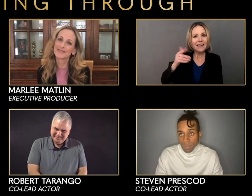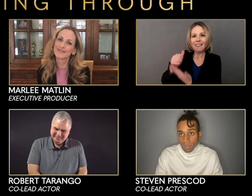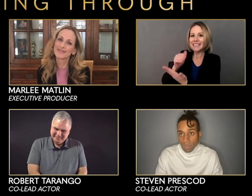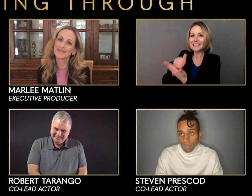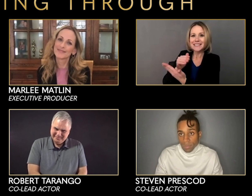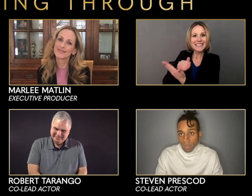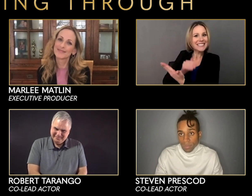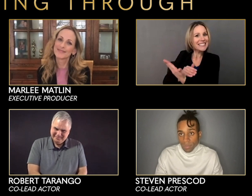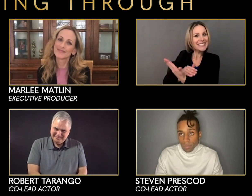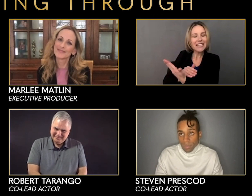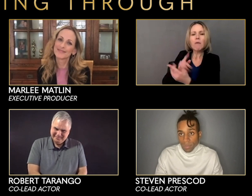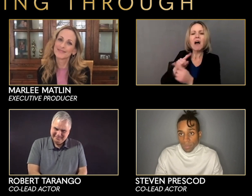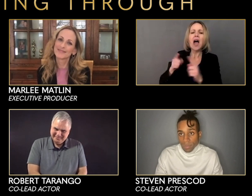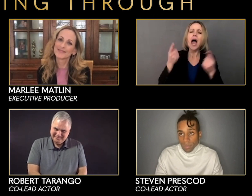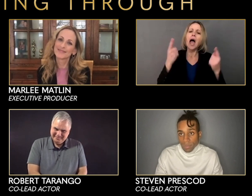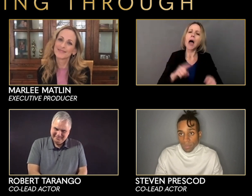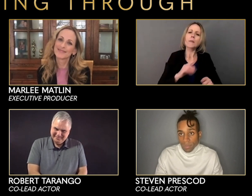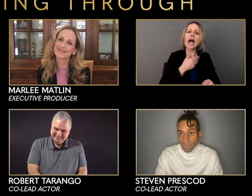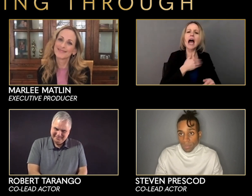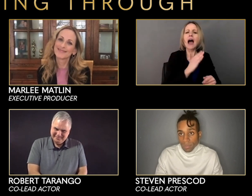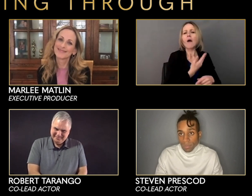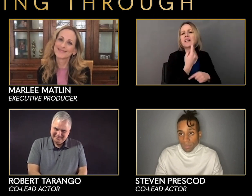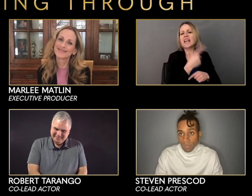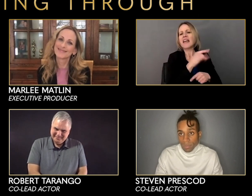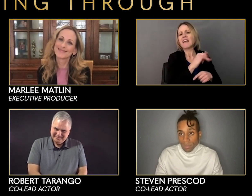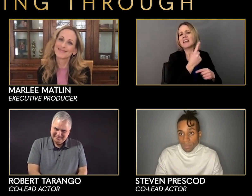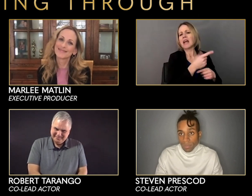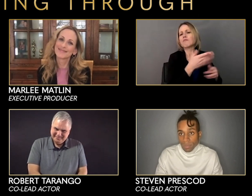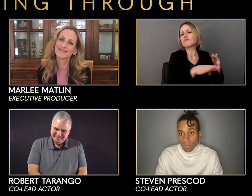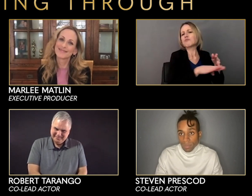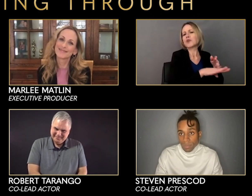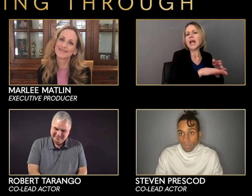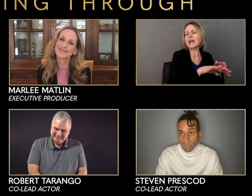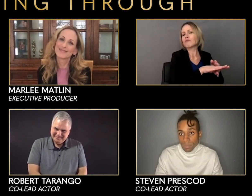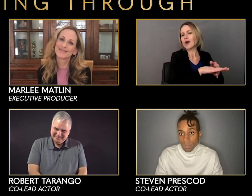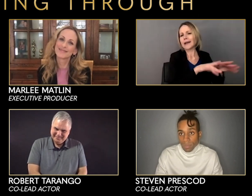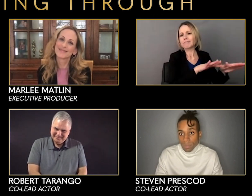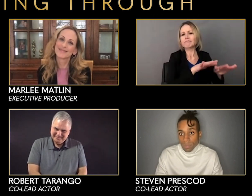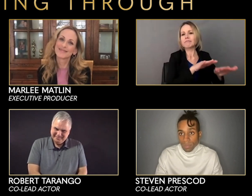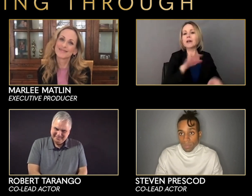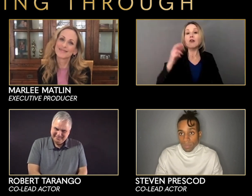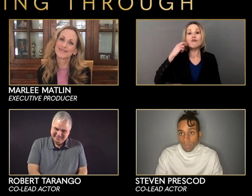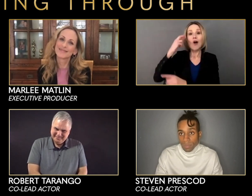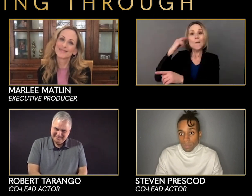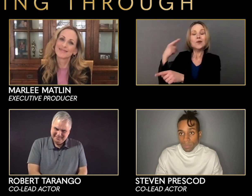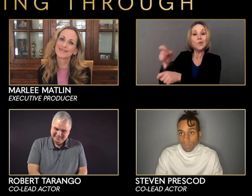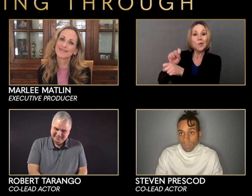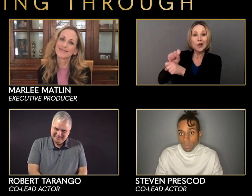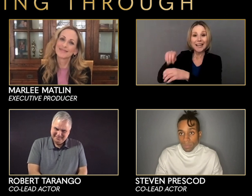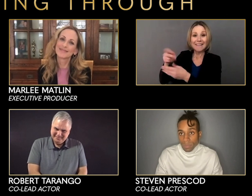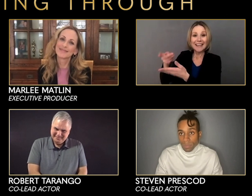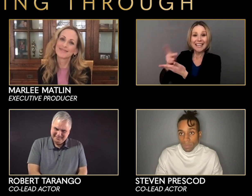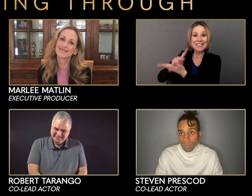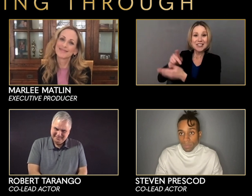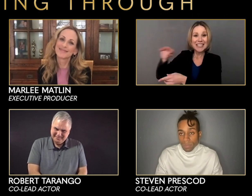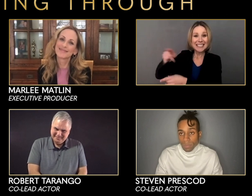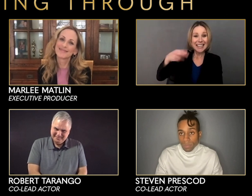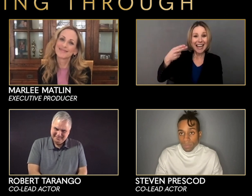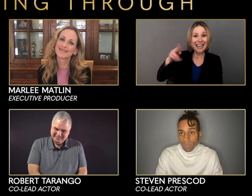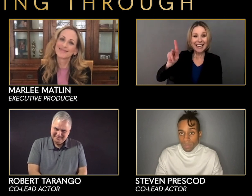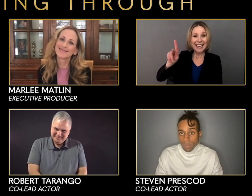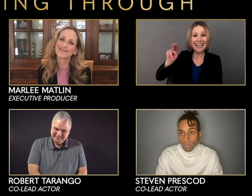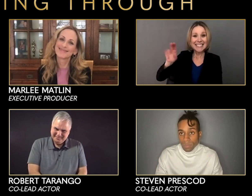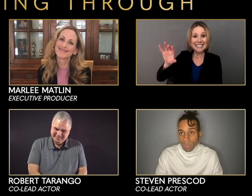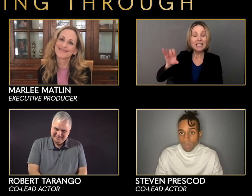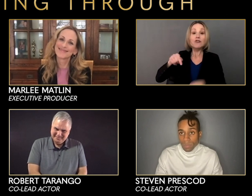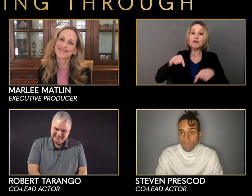a break in the schedule, and Robert was actually working in the kitchen at Helen Keller National Center when we were doing our casting. And halfway through the day,